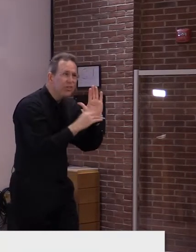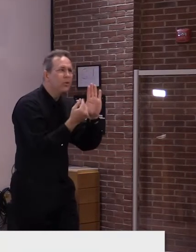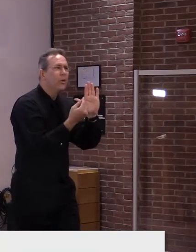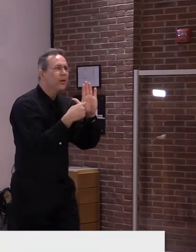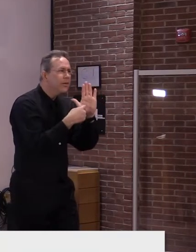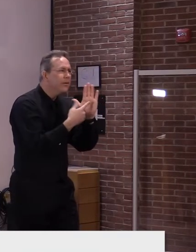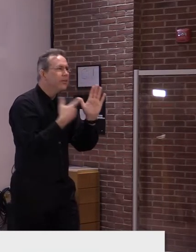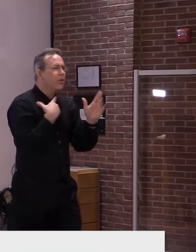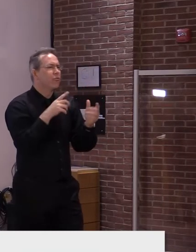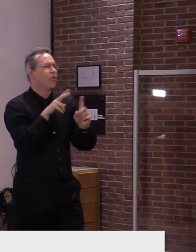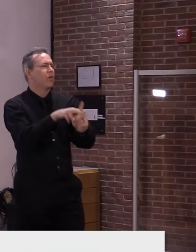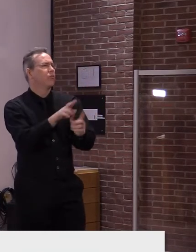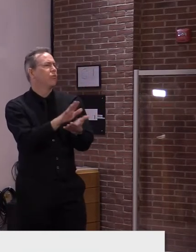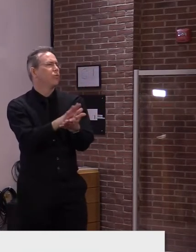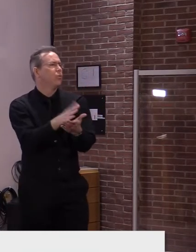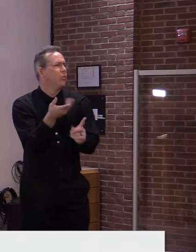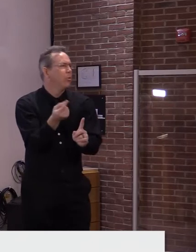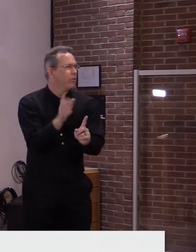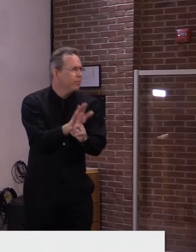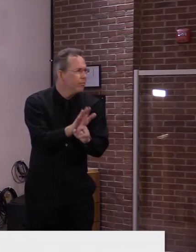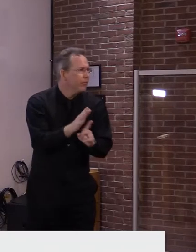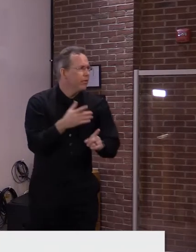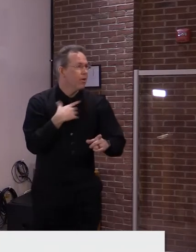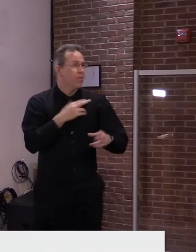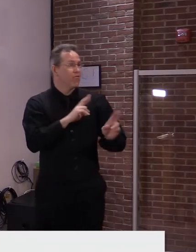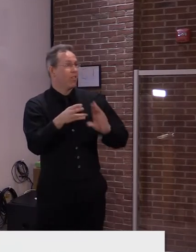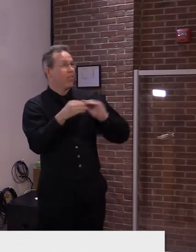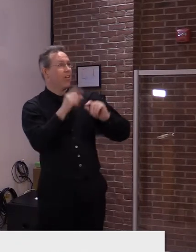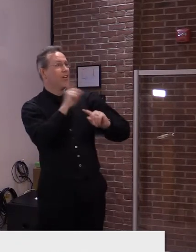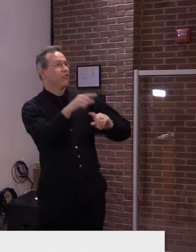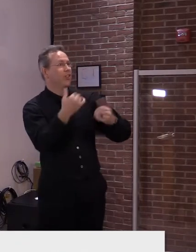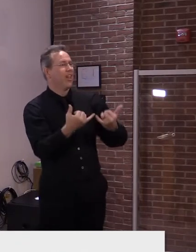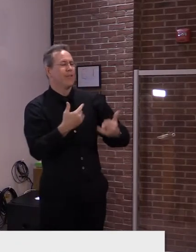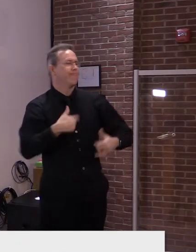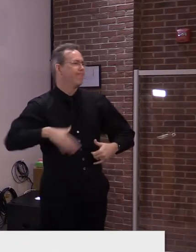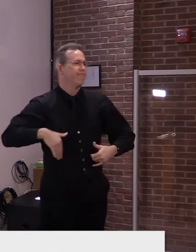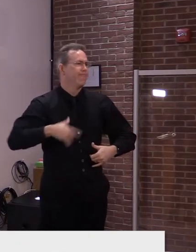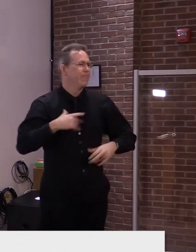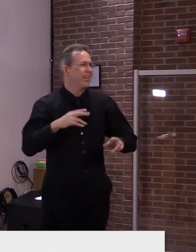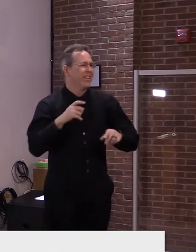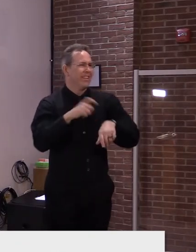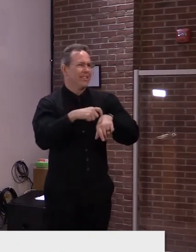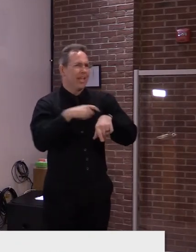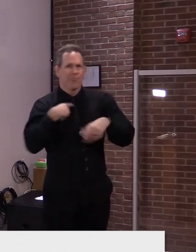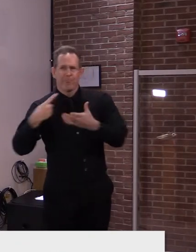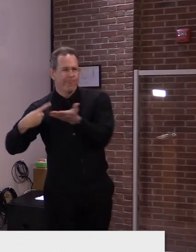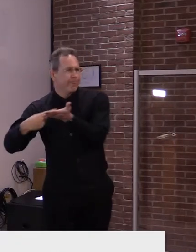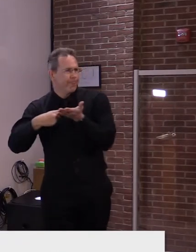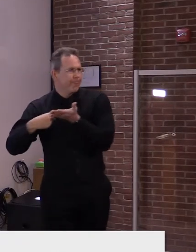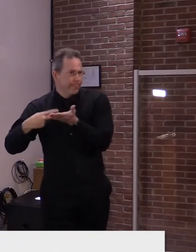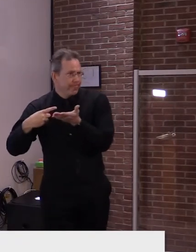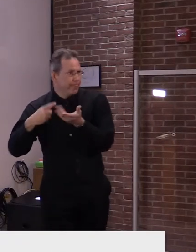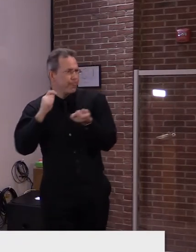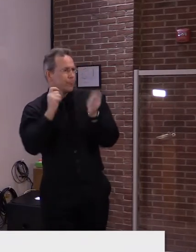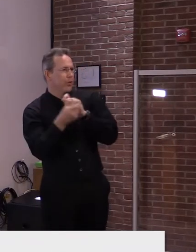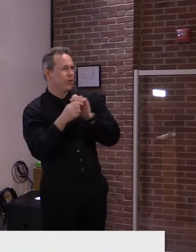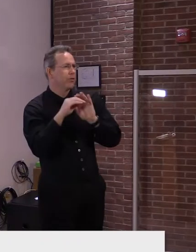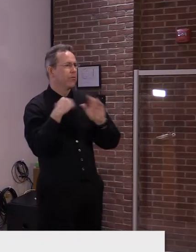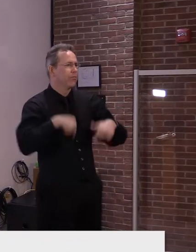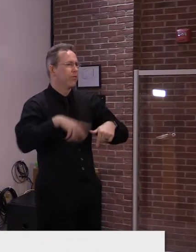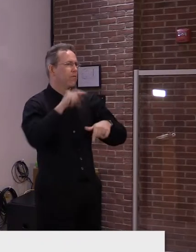prepared to weigh in strongly on that until we can actually take a look at what the guidance particulars